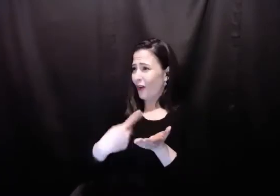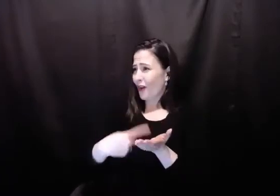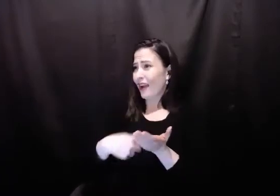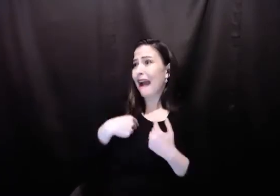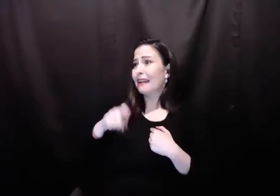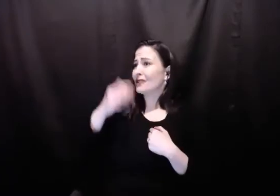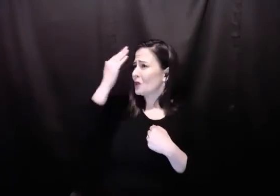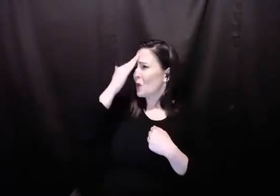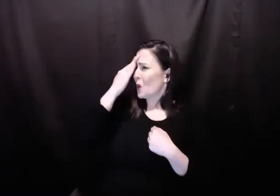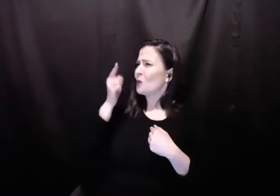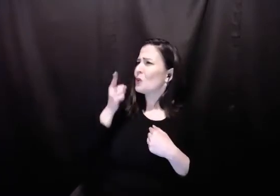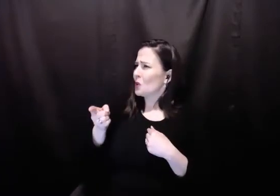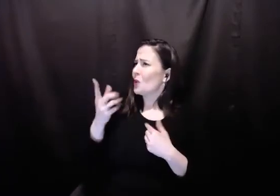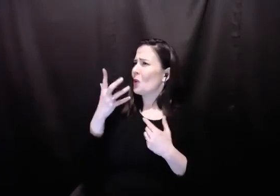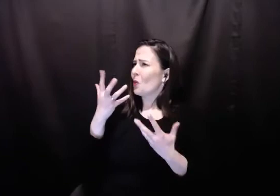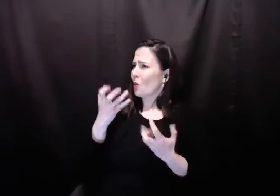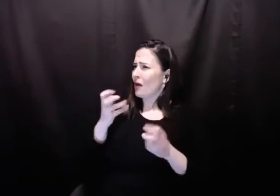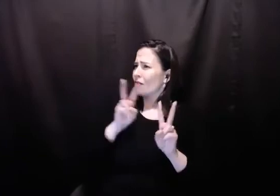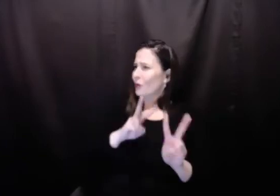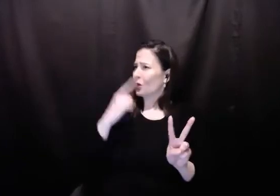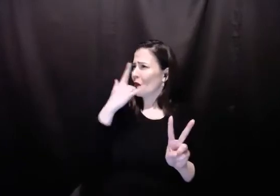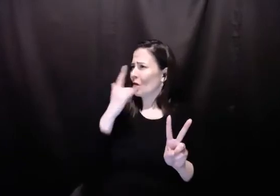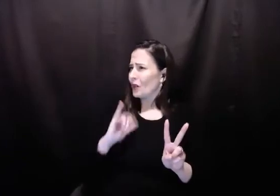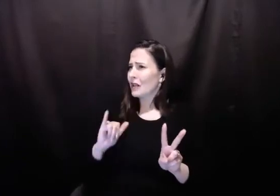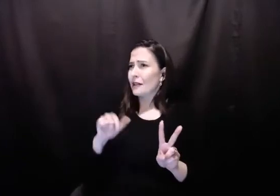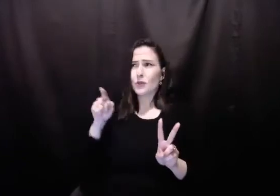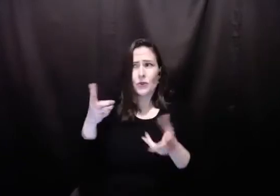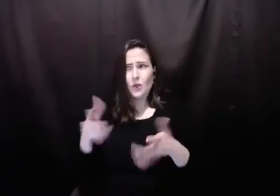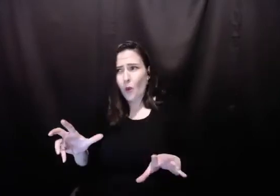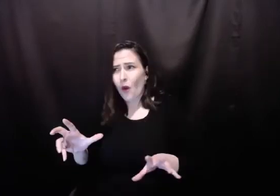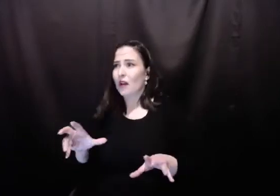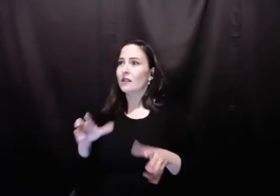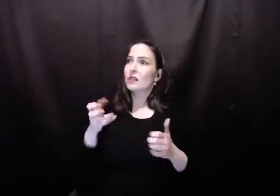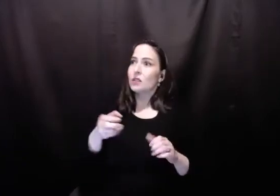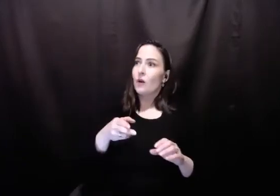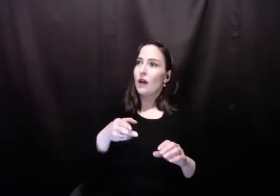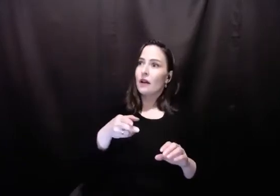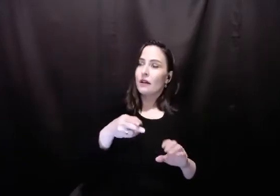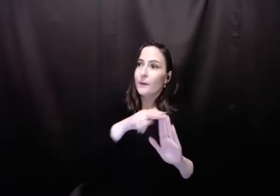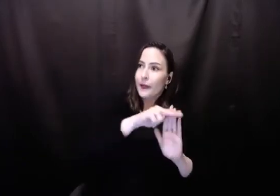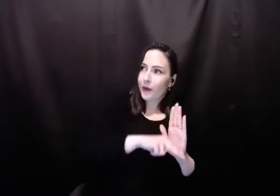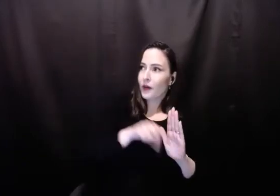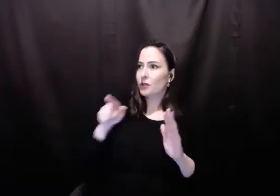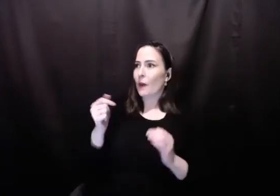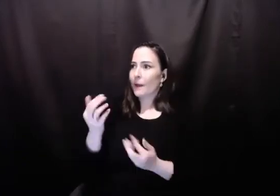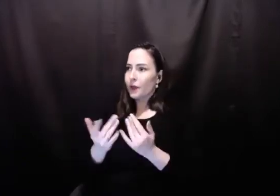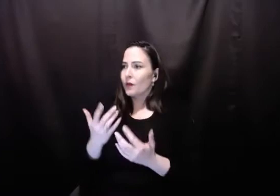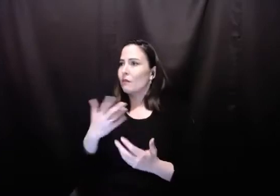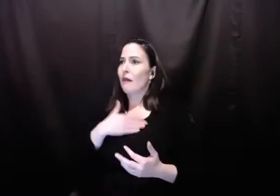and sisters. They're going to fight me tooth and nail." And she said, "Well, let me think about it." And I said, "All right. You're